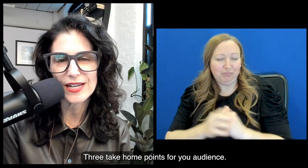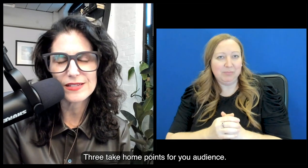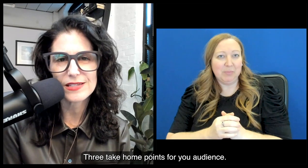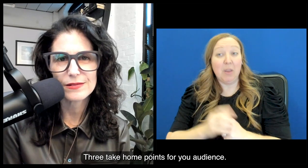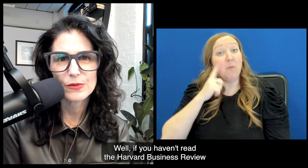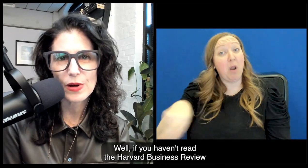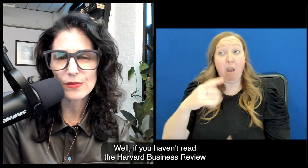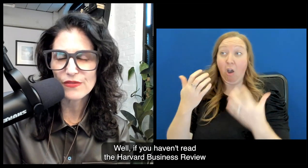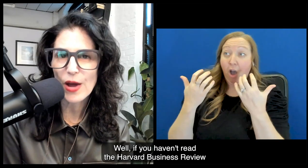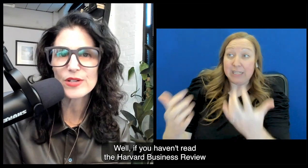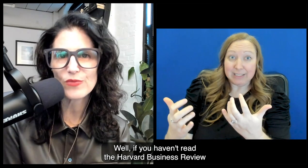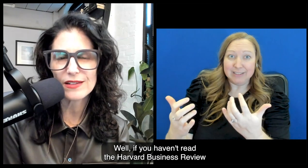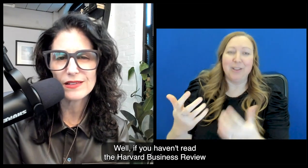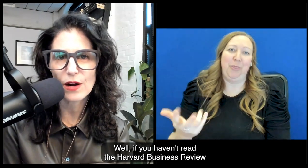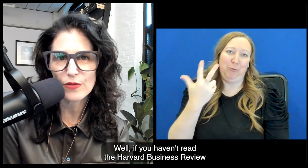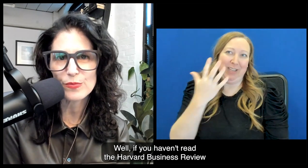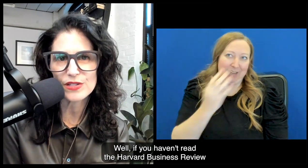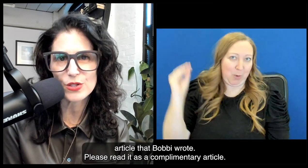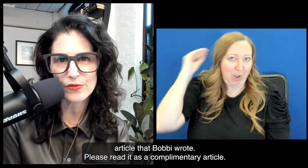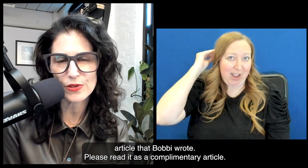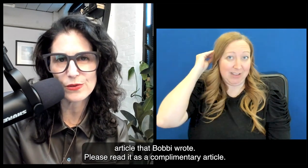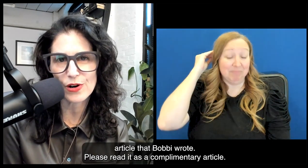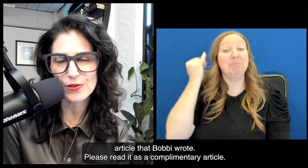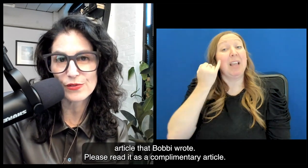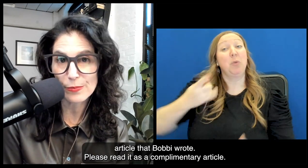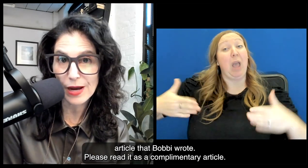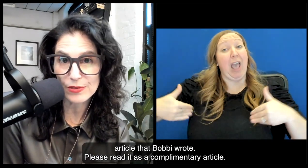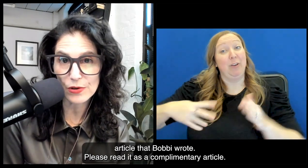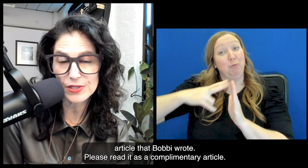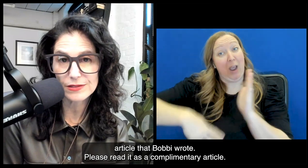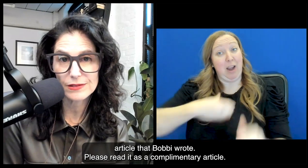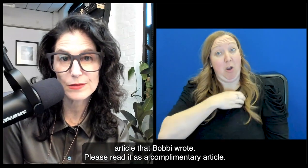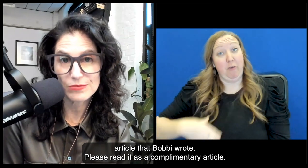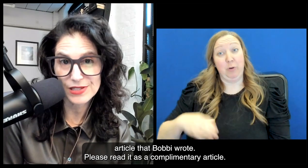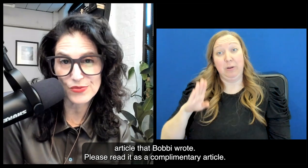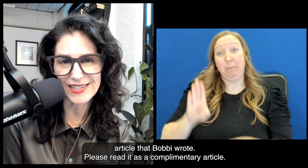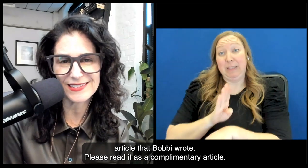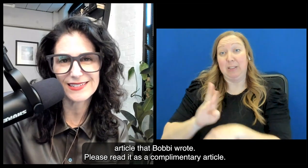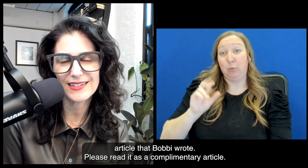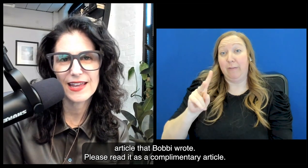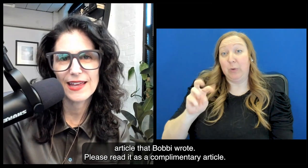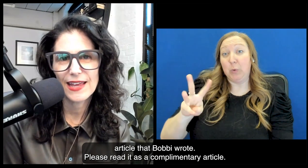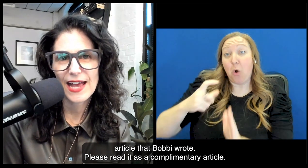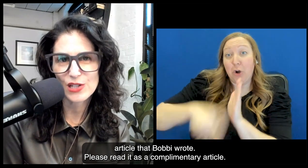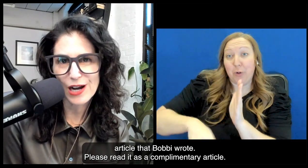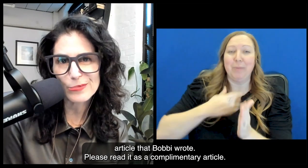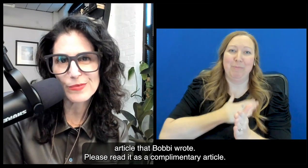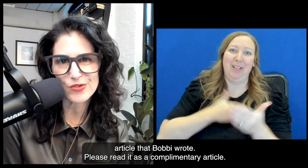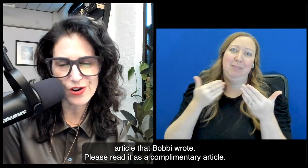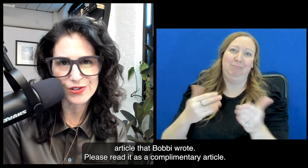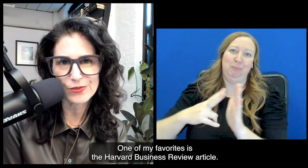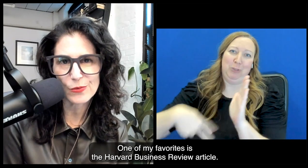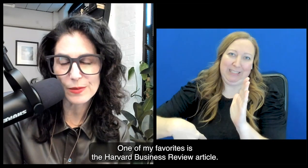for you, audience. Well, if you haven't read the Harvard Business Review article that Bobby wrote, please read it. As a